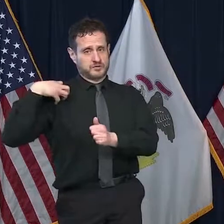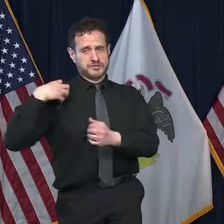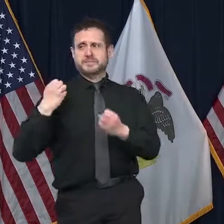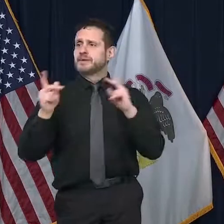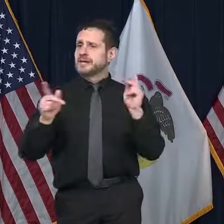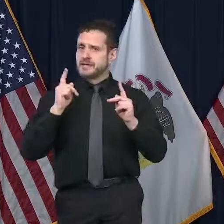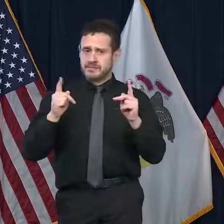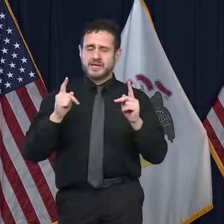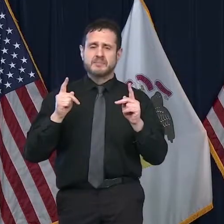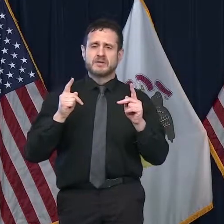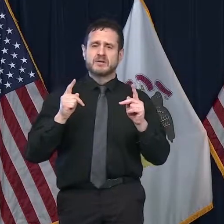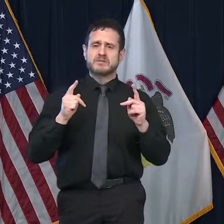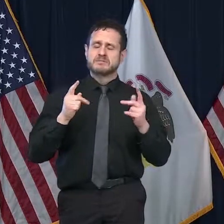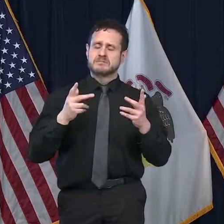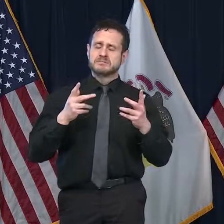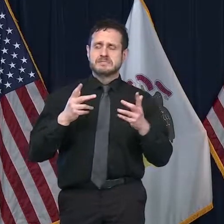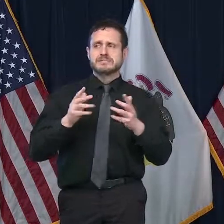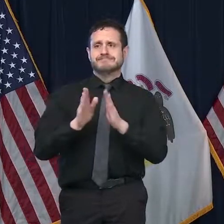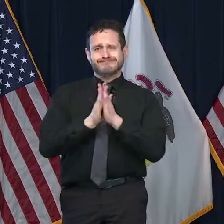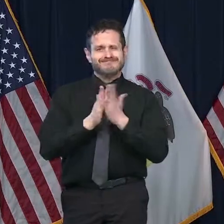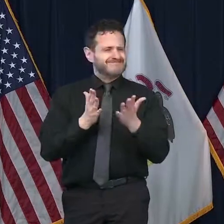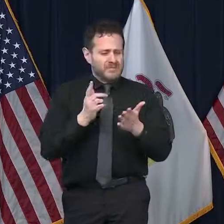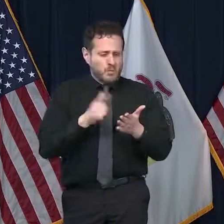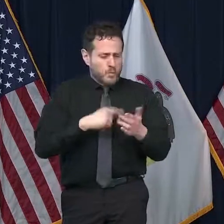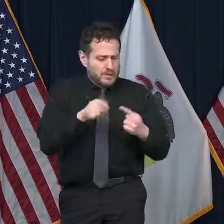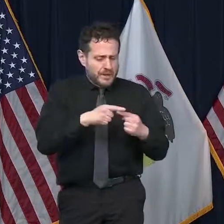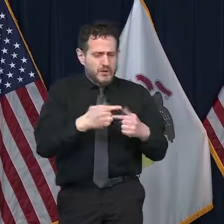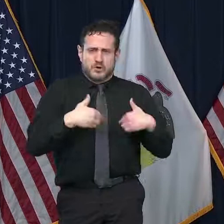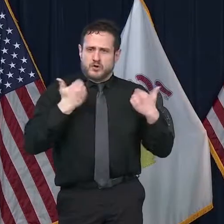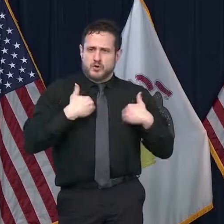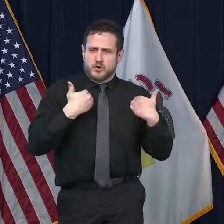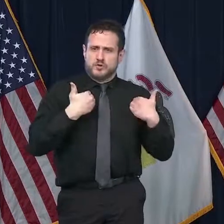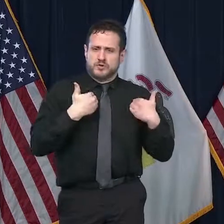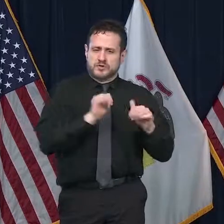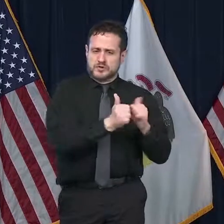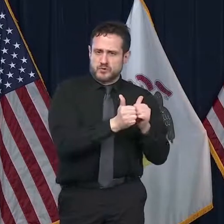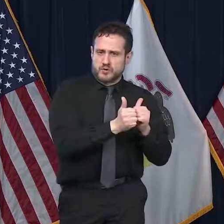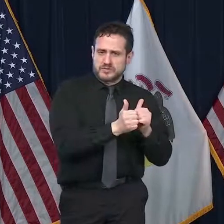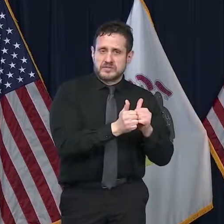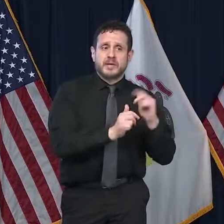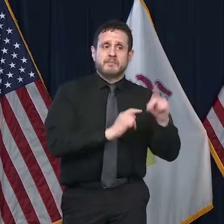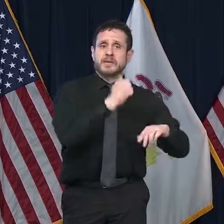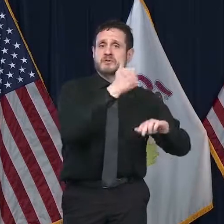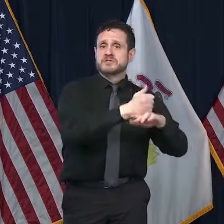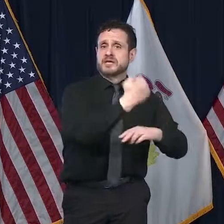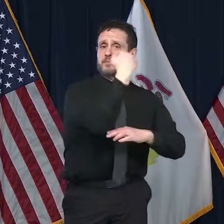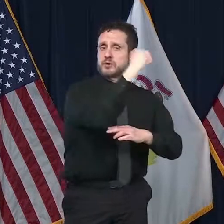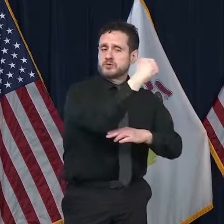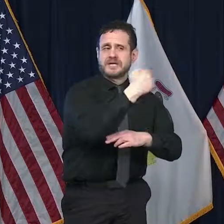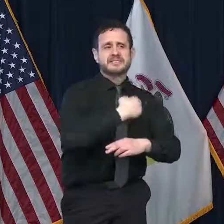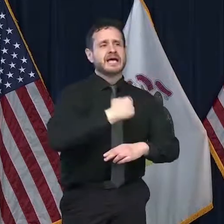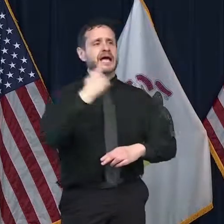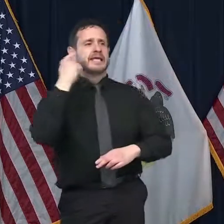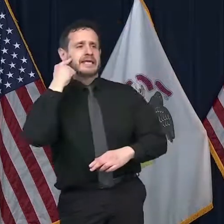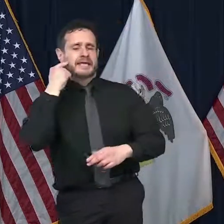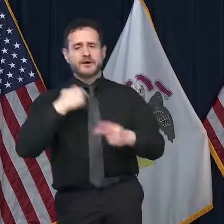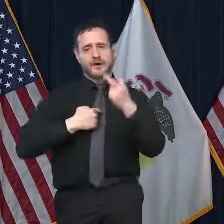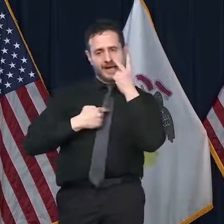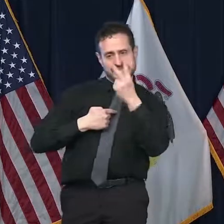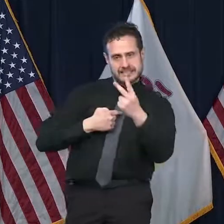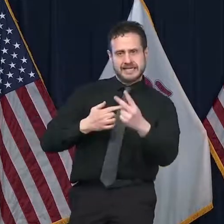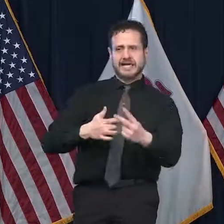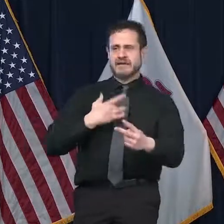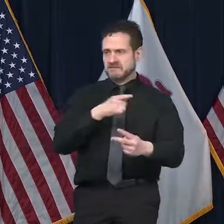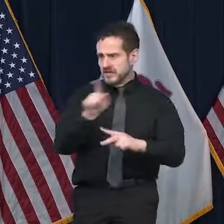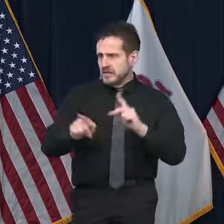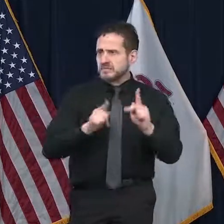others about youth sports. There have been organized protests about the issue. I hear and I see and I feel the